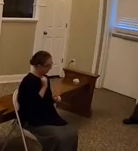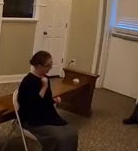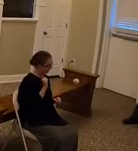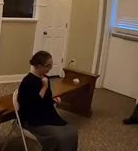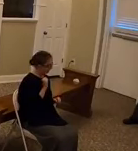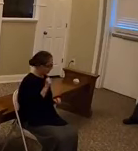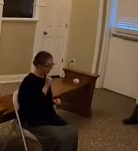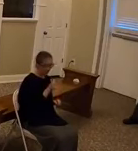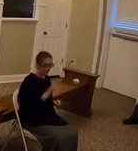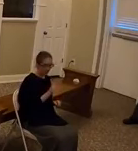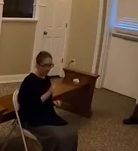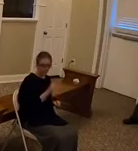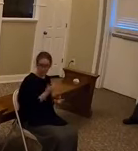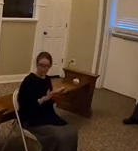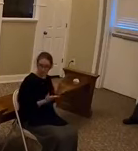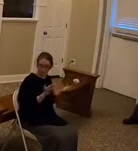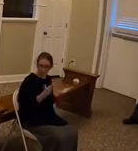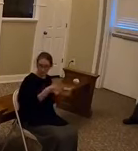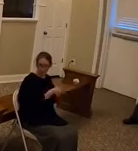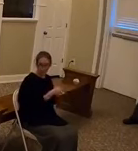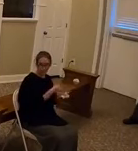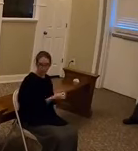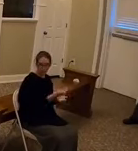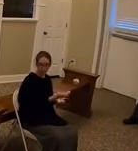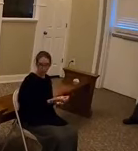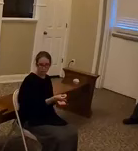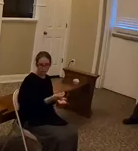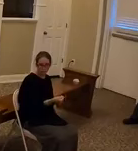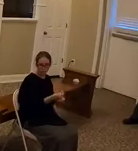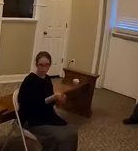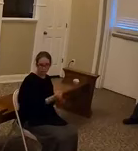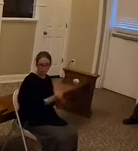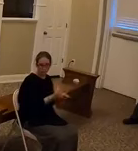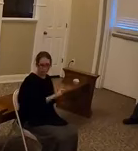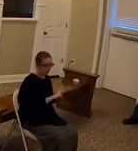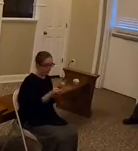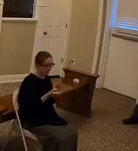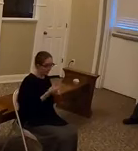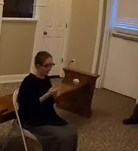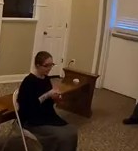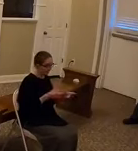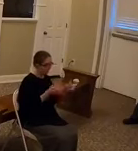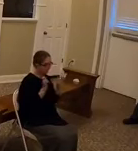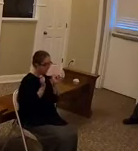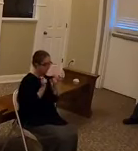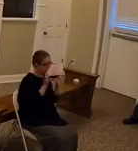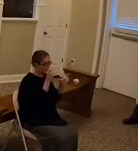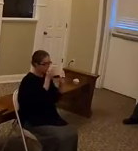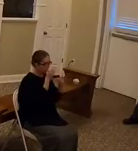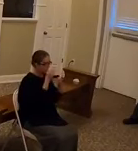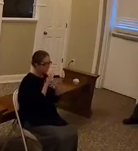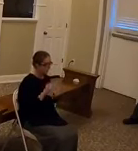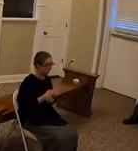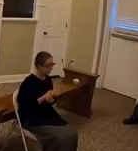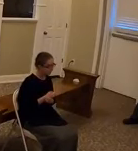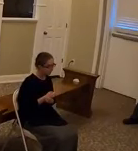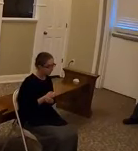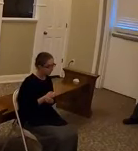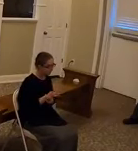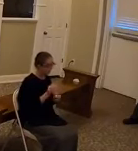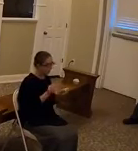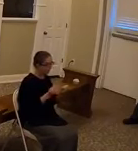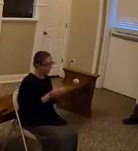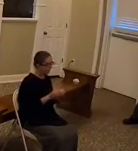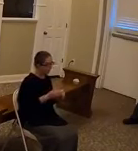but now they're not there. You may be in a store shopping with one of your friends and all of a sudden when that trumpet sounds they're